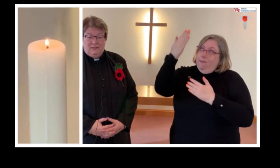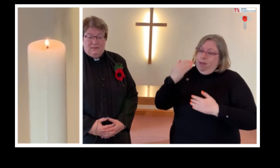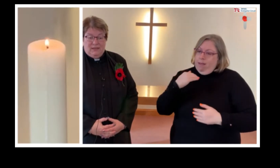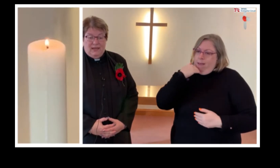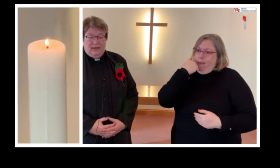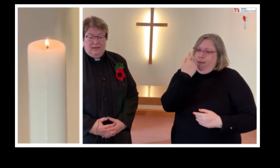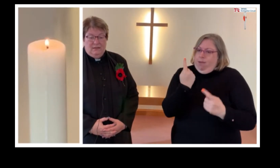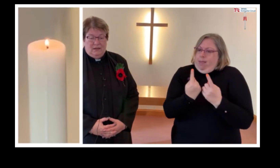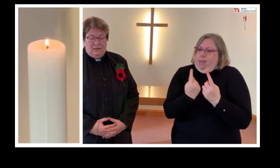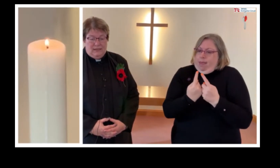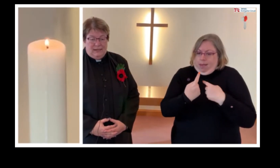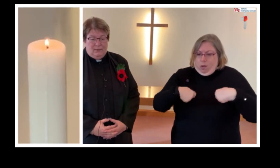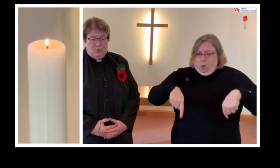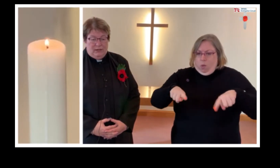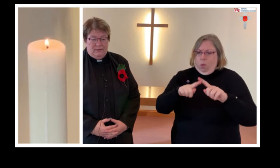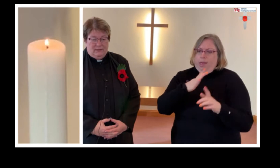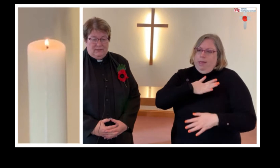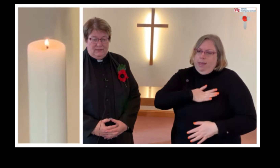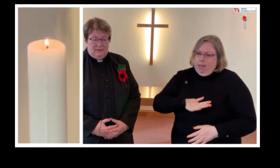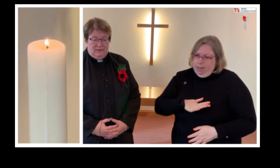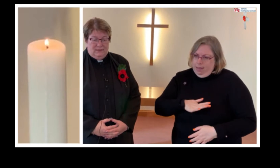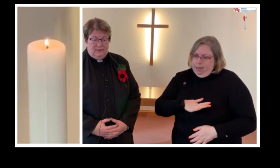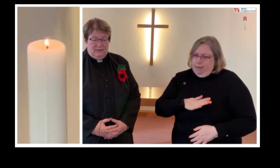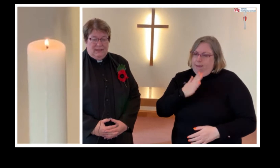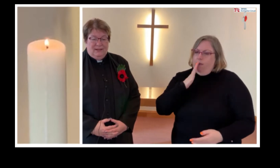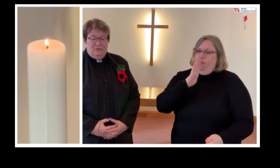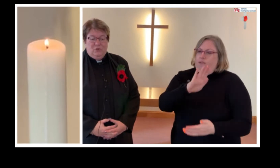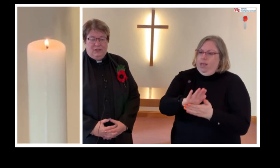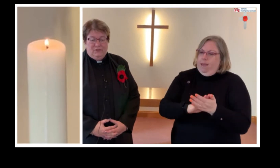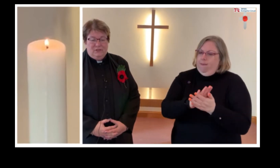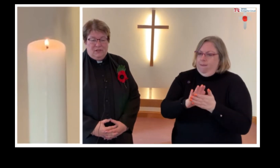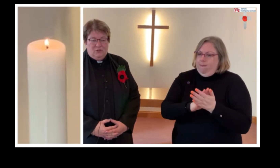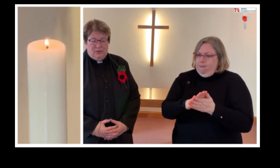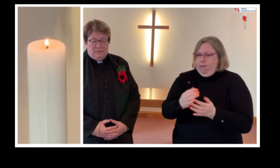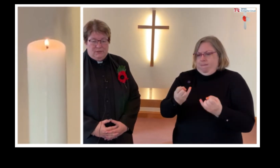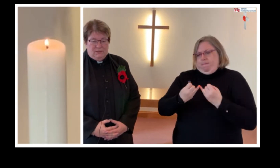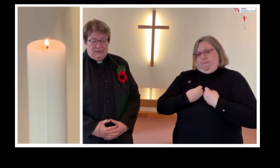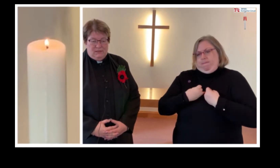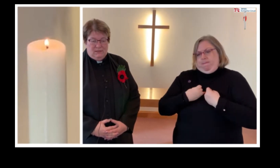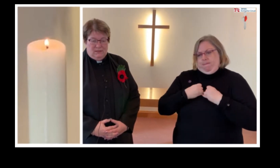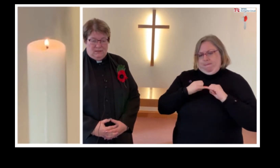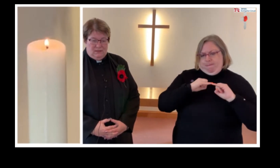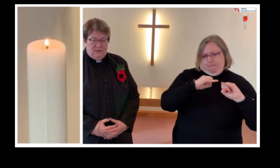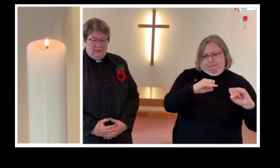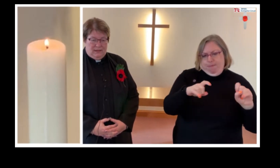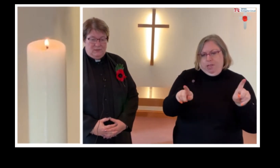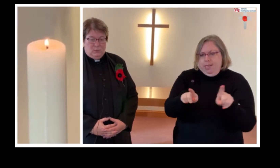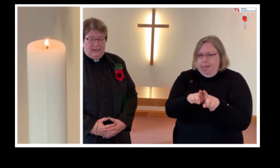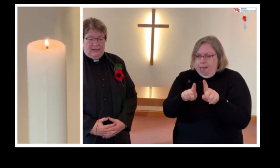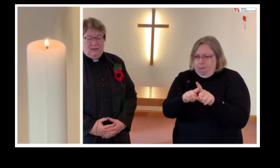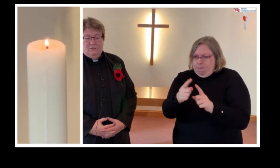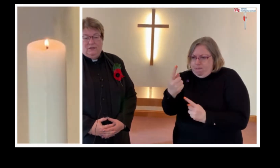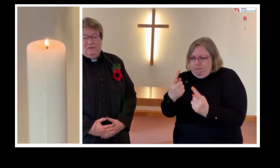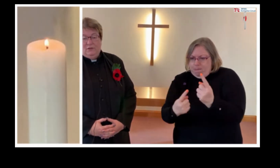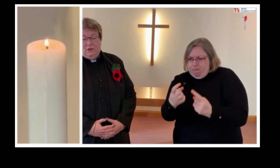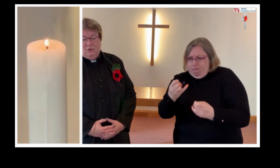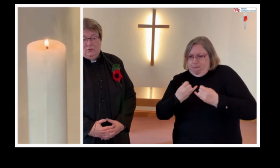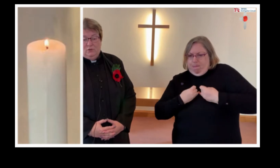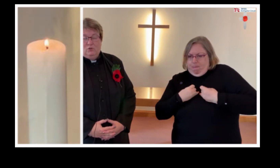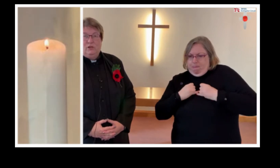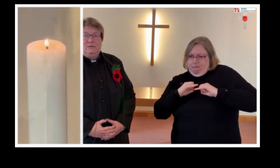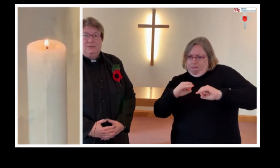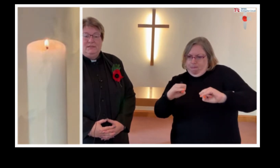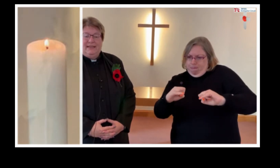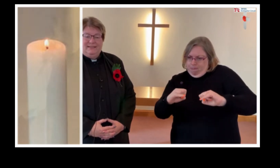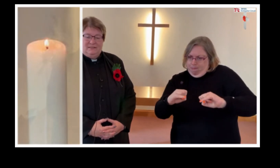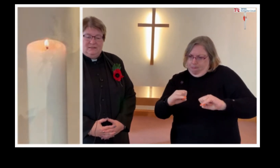Give us this day our daily bread, and forgive us our trespasses, as we forgive those